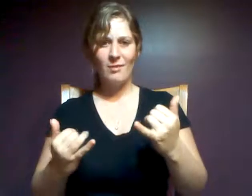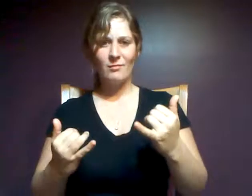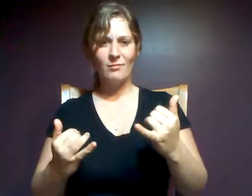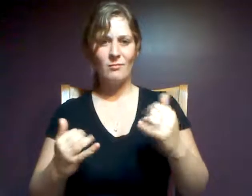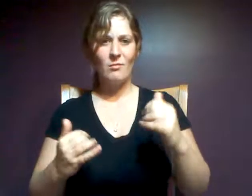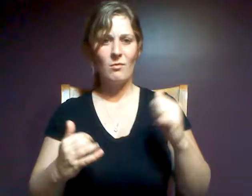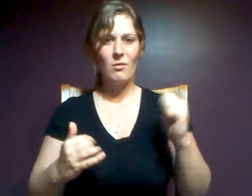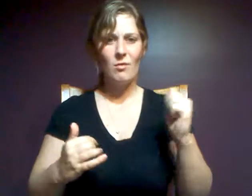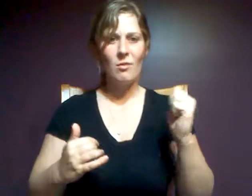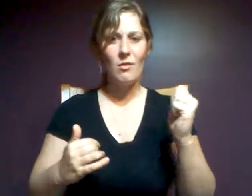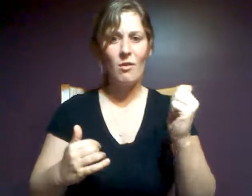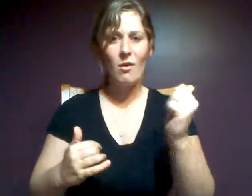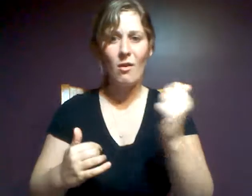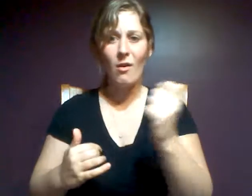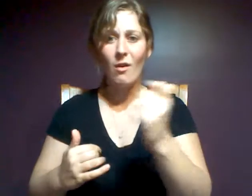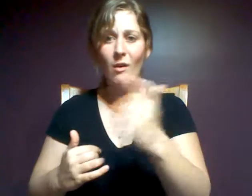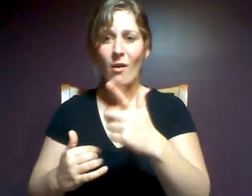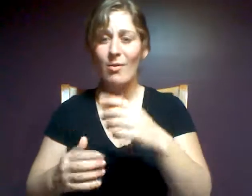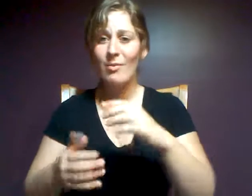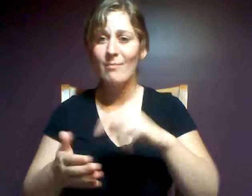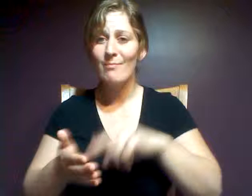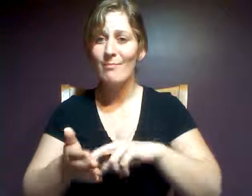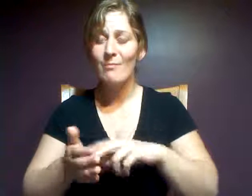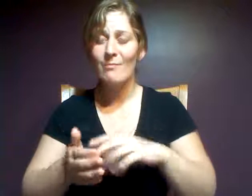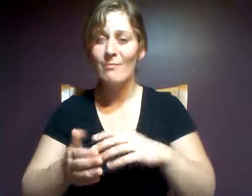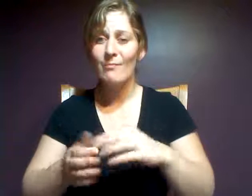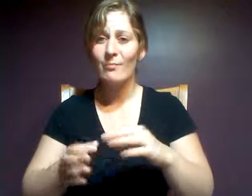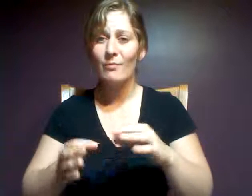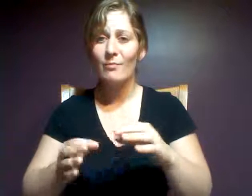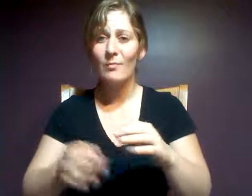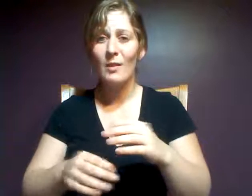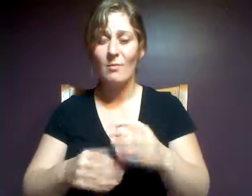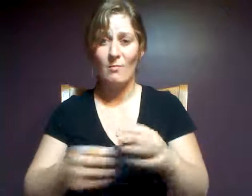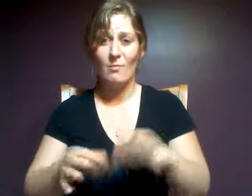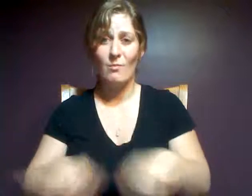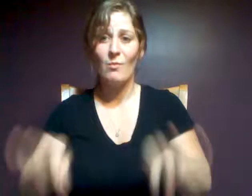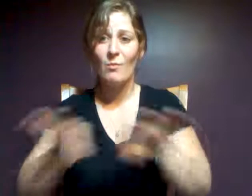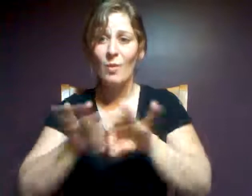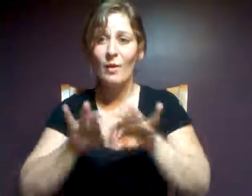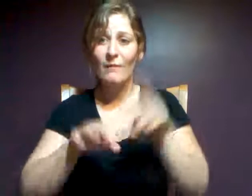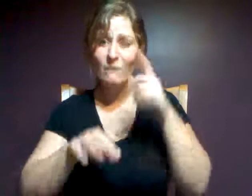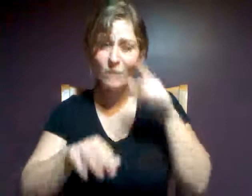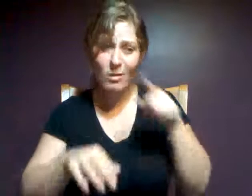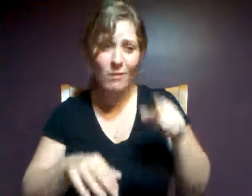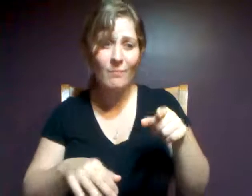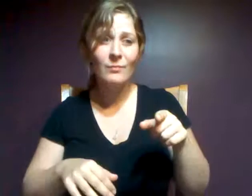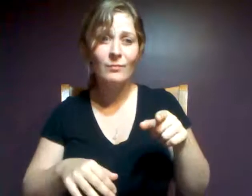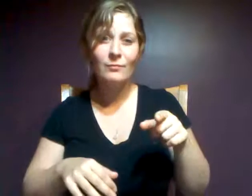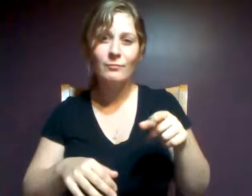identities. So things like their relationships, the development of their physical abilities and their studies and so on begin to